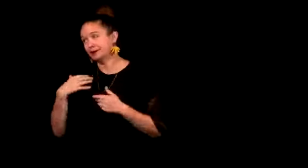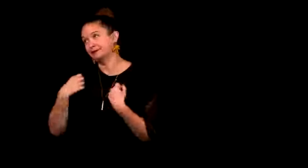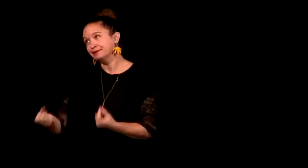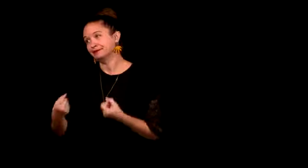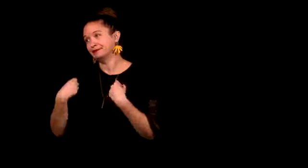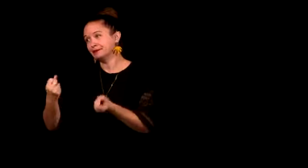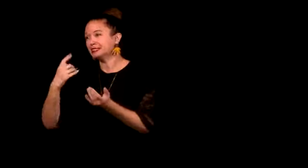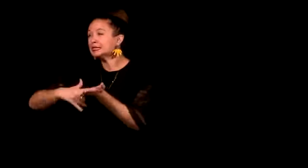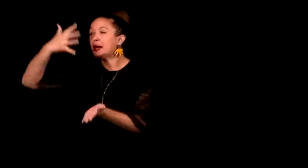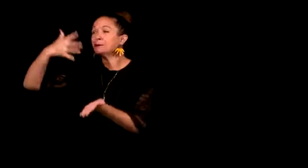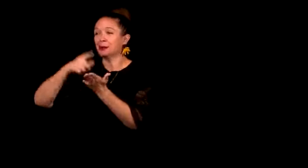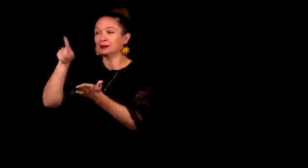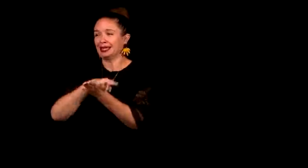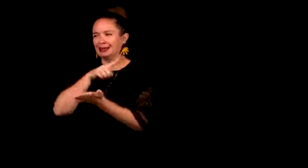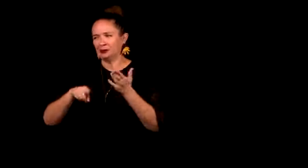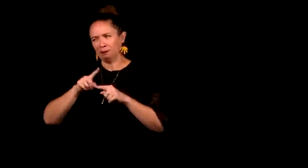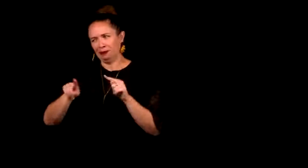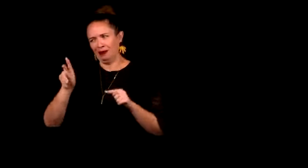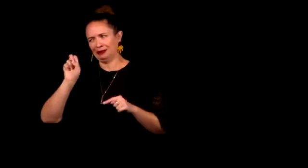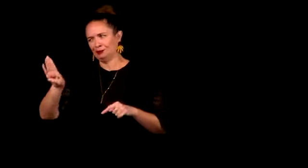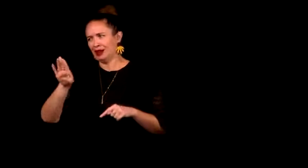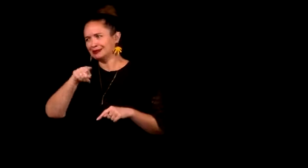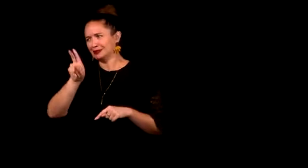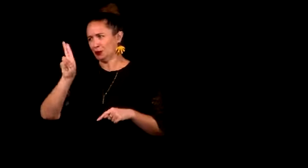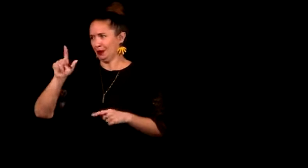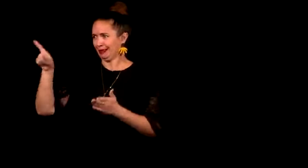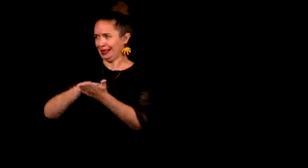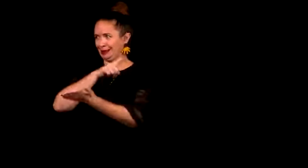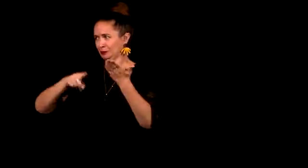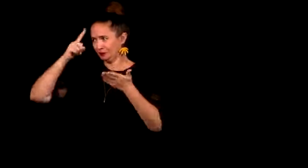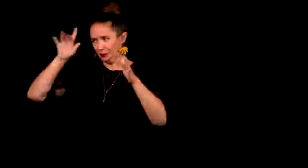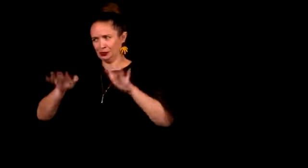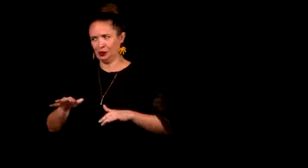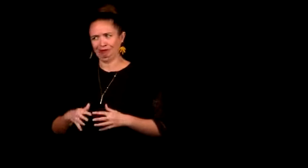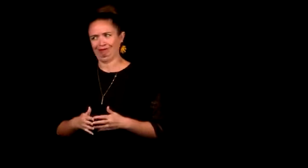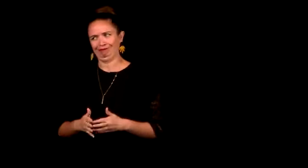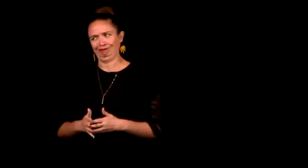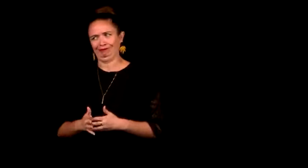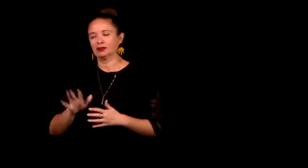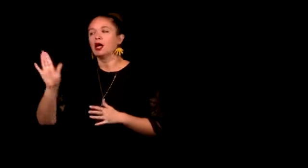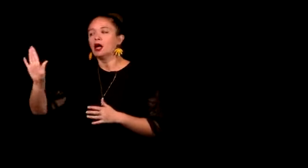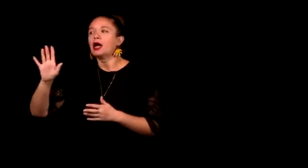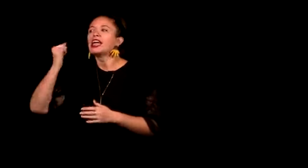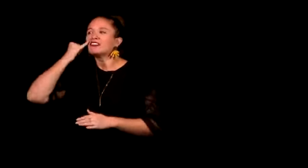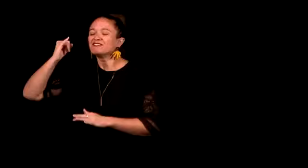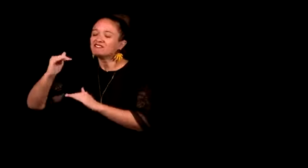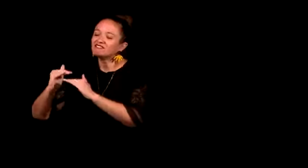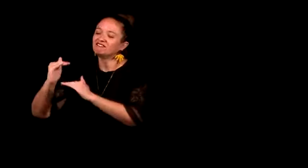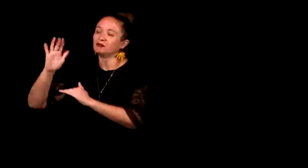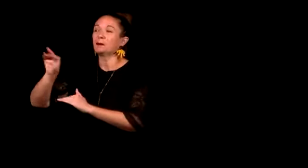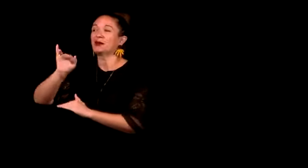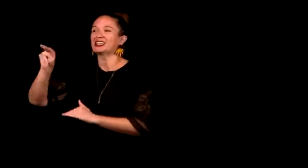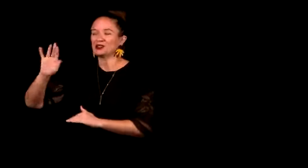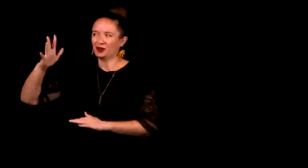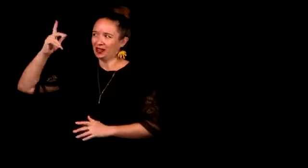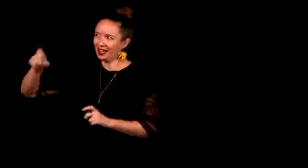summer, snow, rain, all of it. Sometimes they would cancel, but, you know, they very rarely cancel for snow.